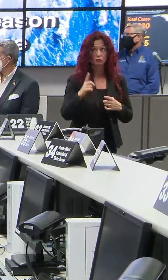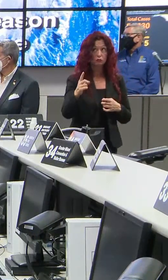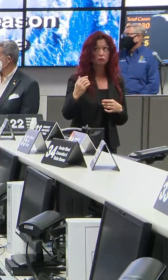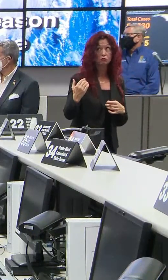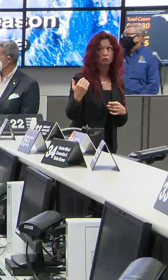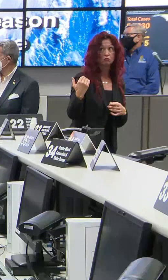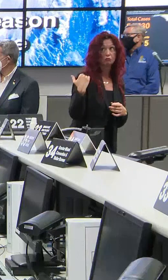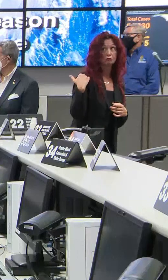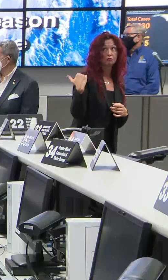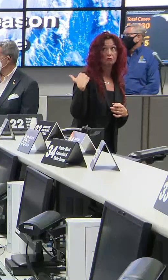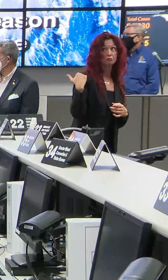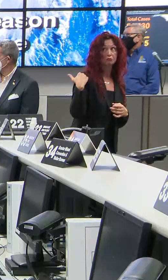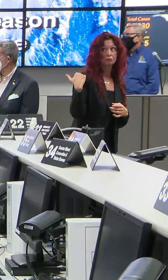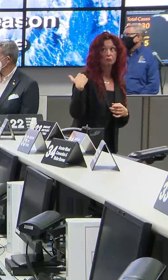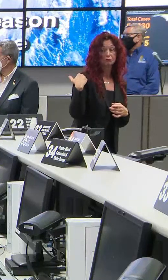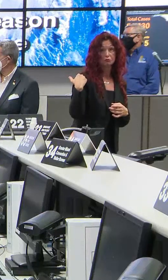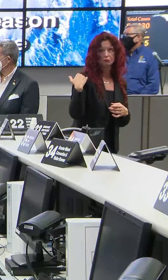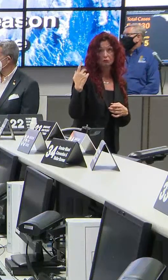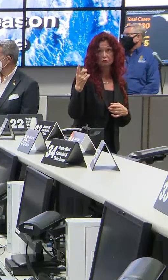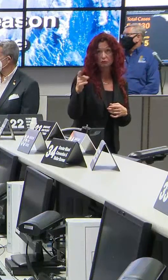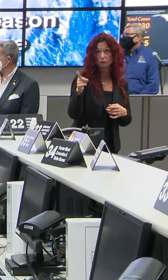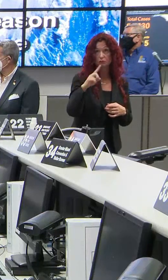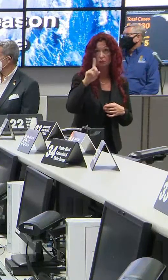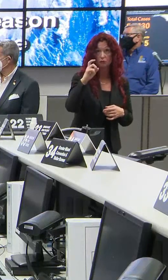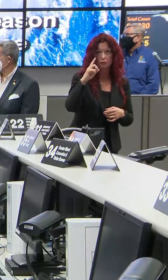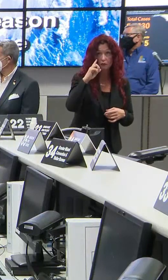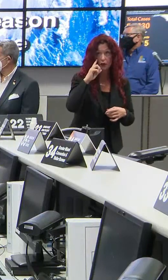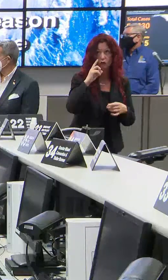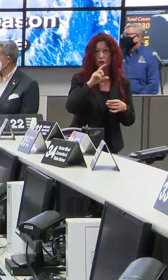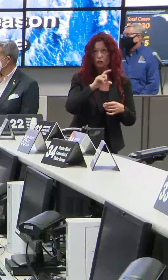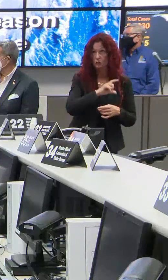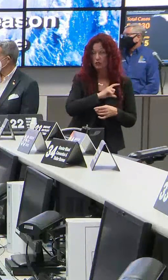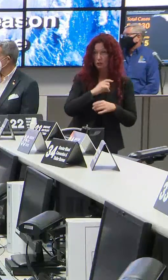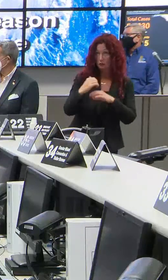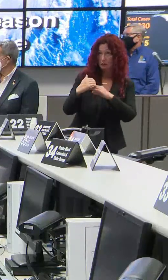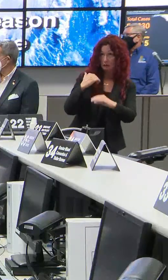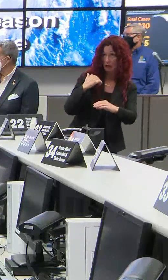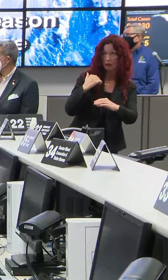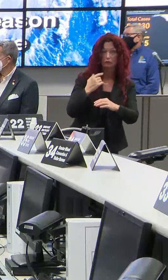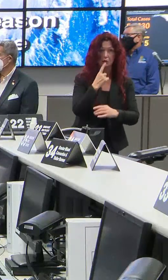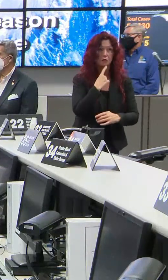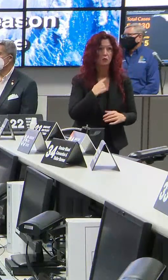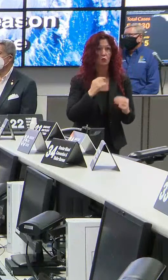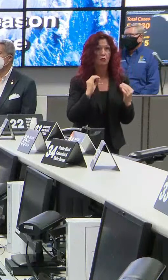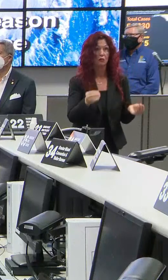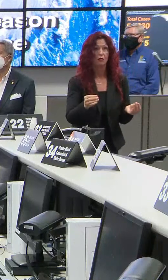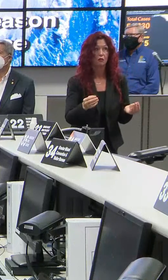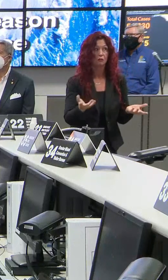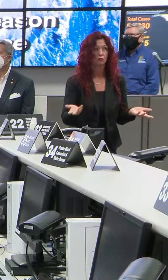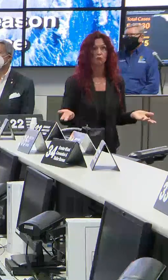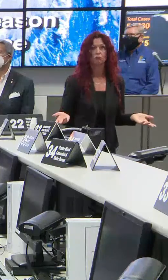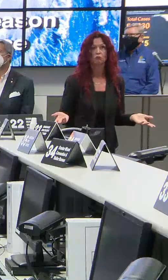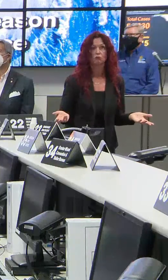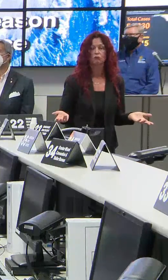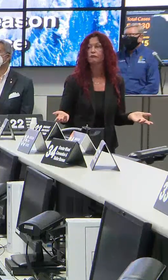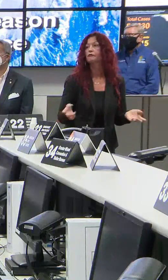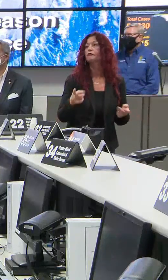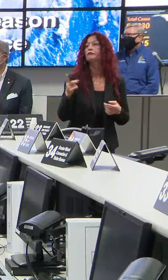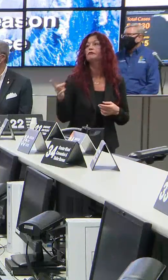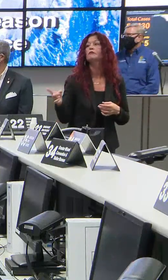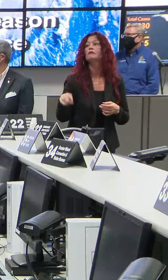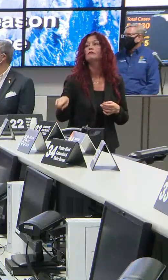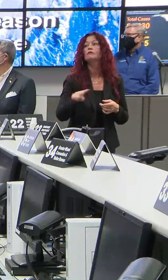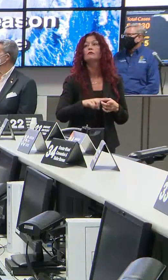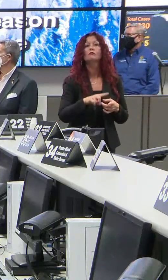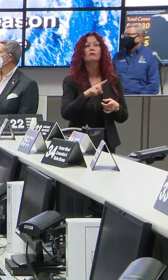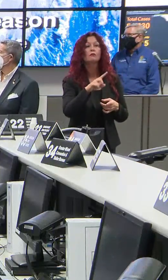law enforcement task force of the like that what we have out in our community right now, keeping our community safe. No Frank was arrested by county police or city